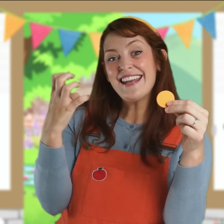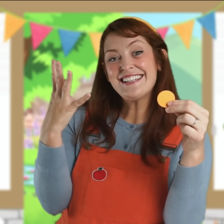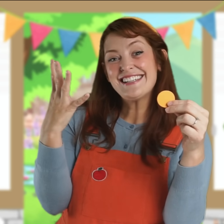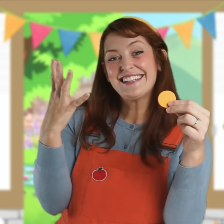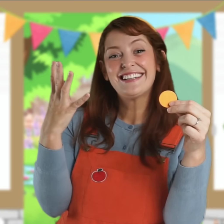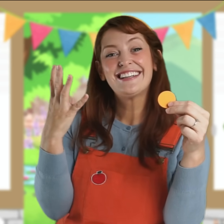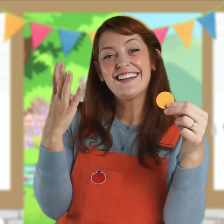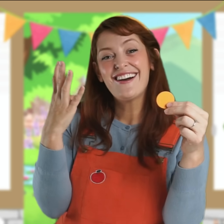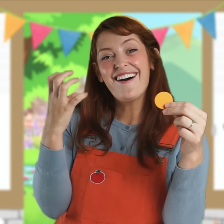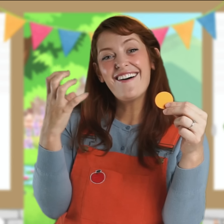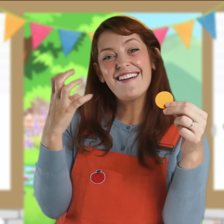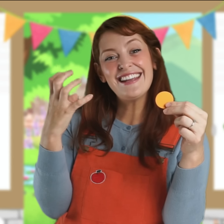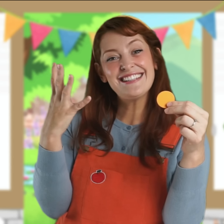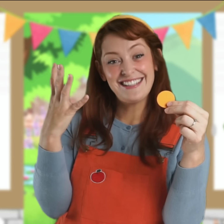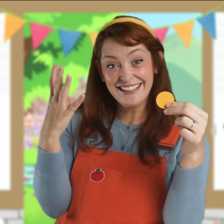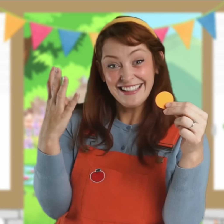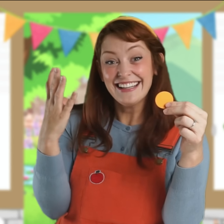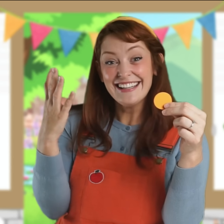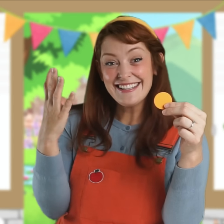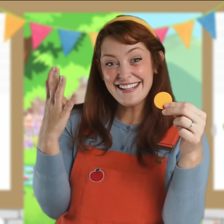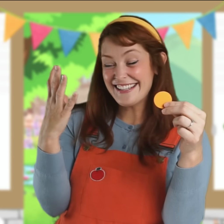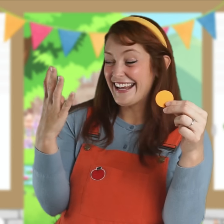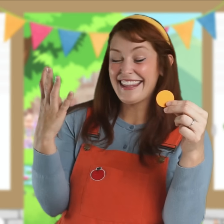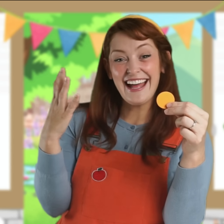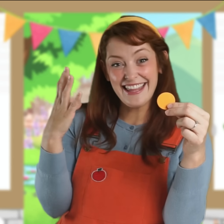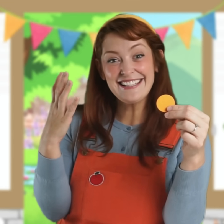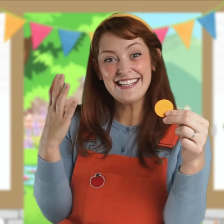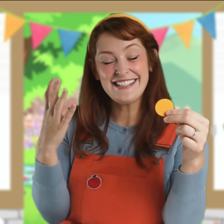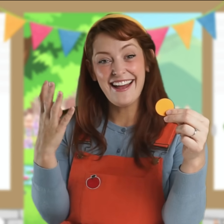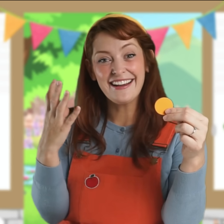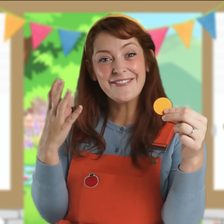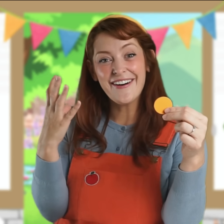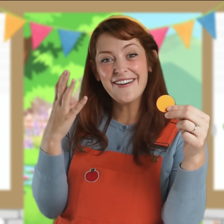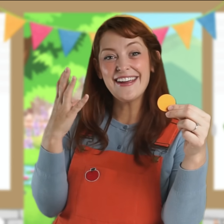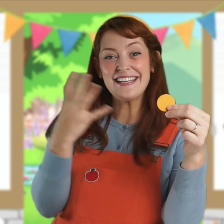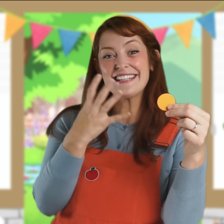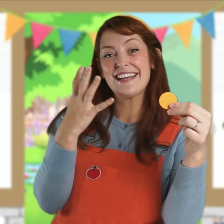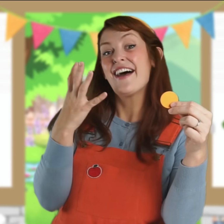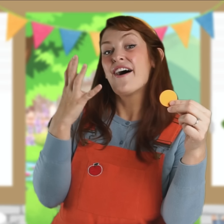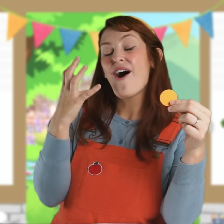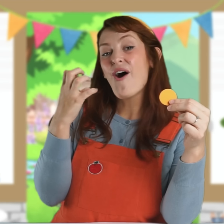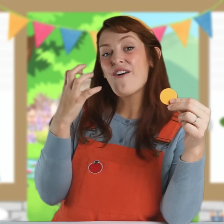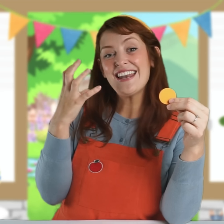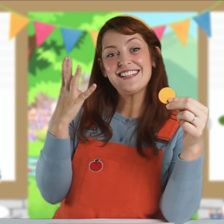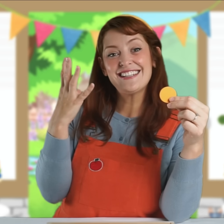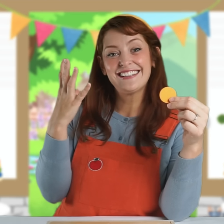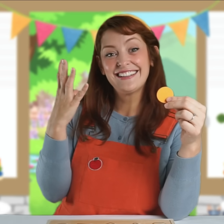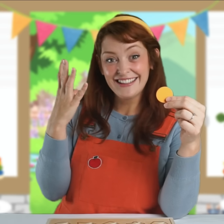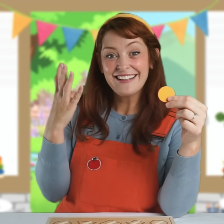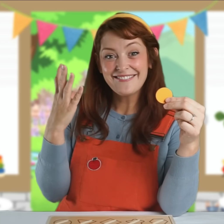Orange, orange. Just like that. That's the sign for orange. Orange.